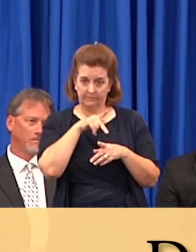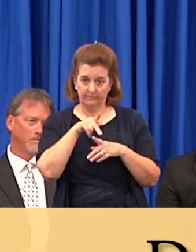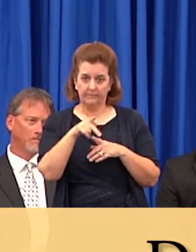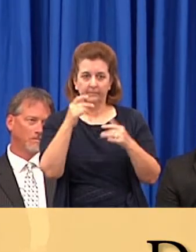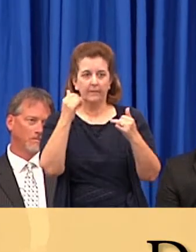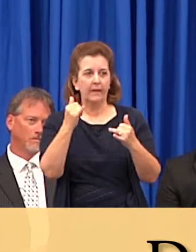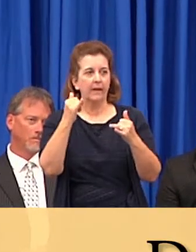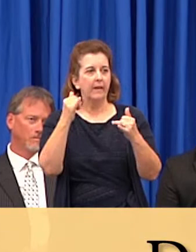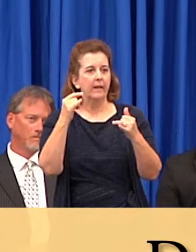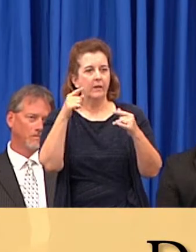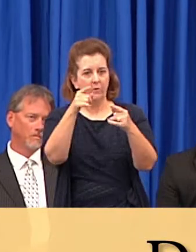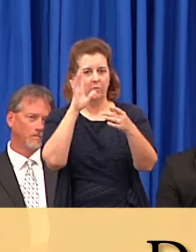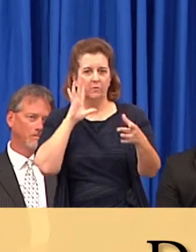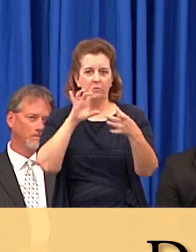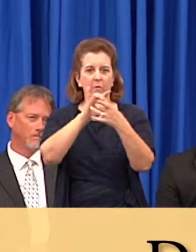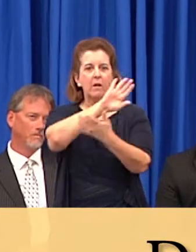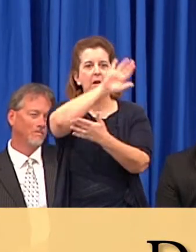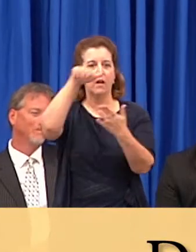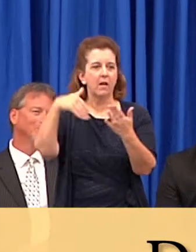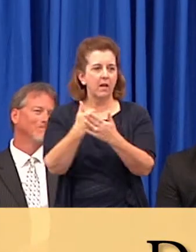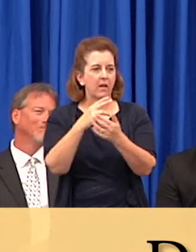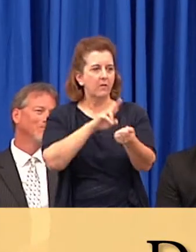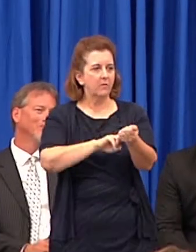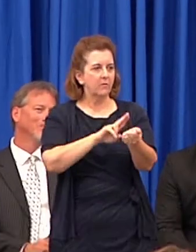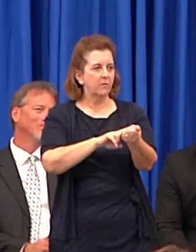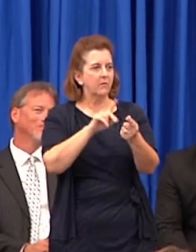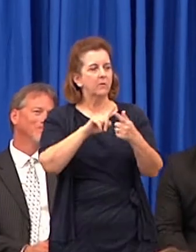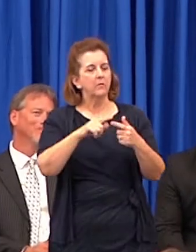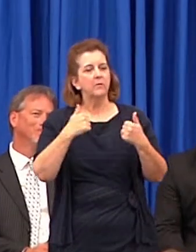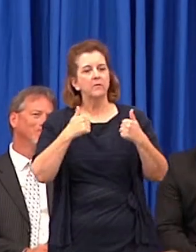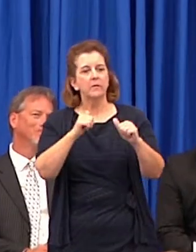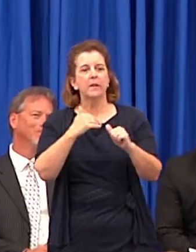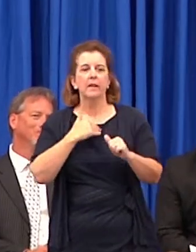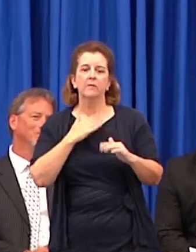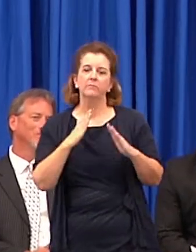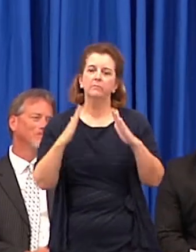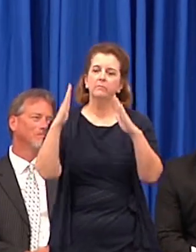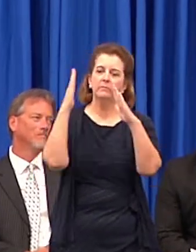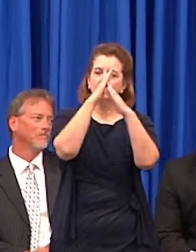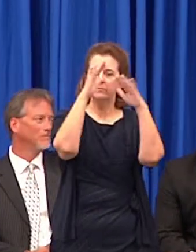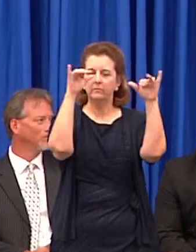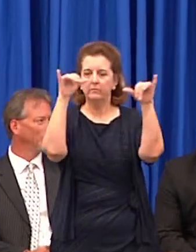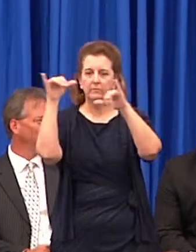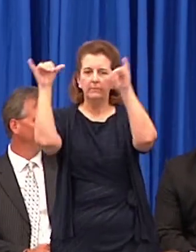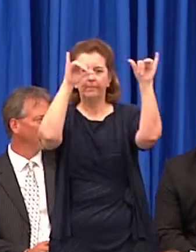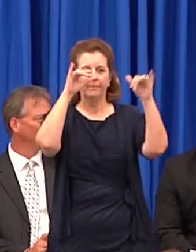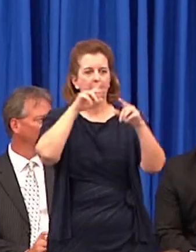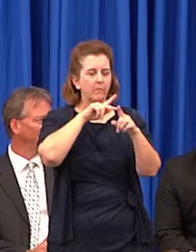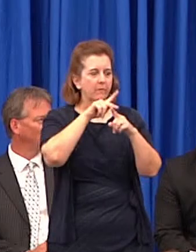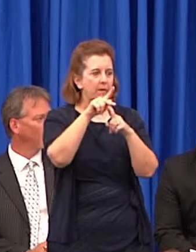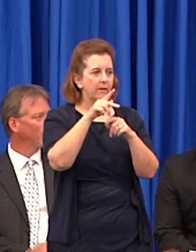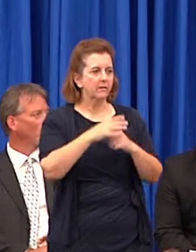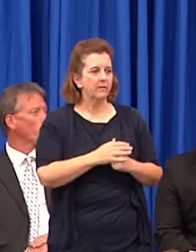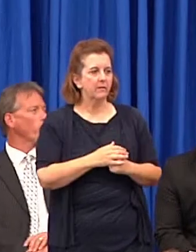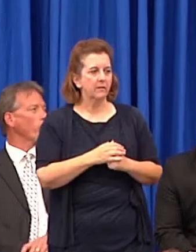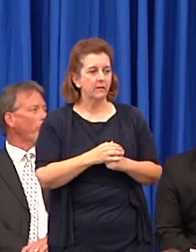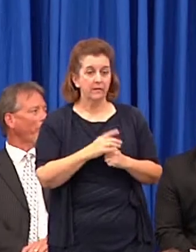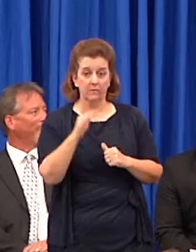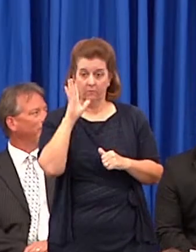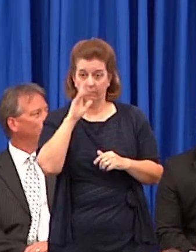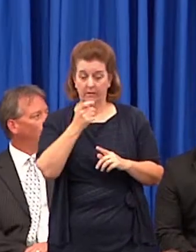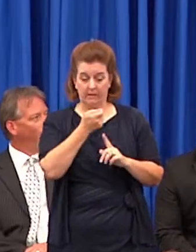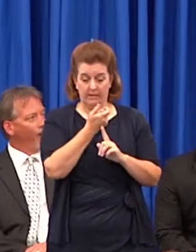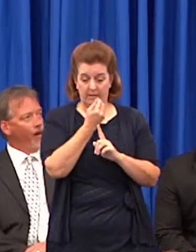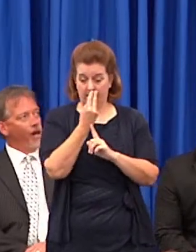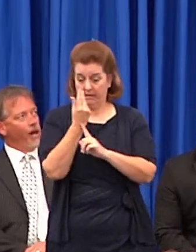now join all nurses in striving to maintain the high standards of our profession. In a few moments, when your candle is lit and